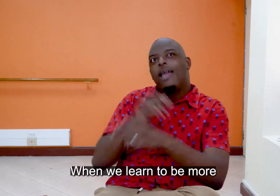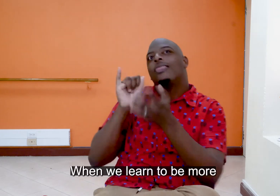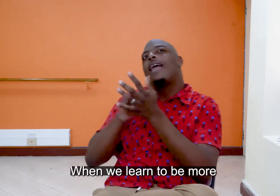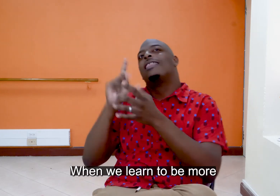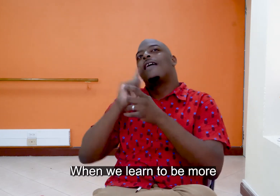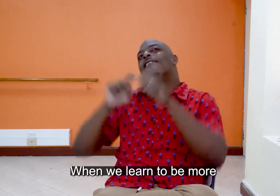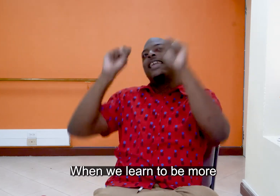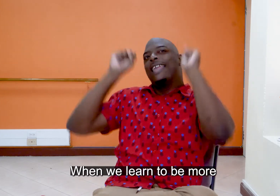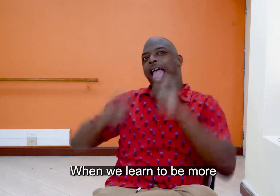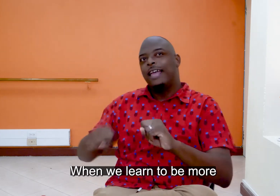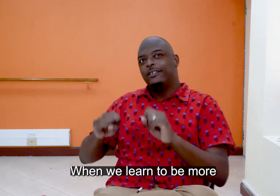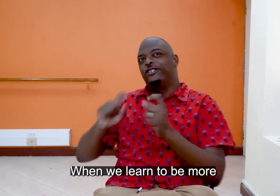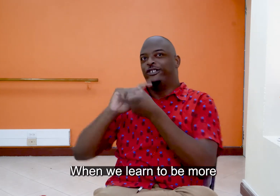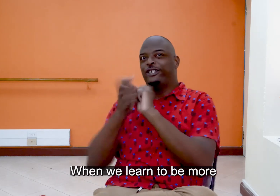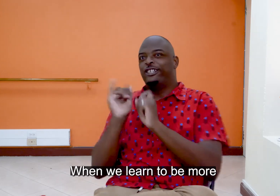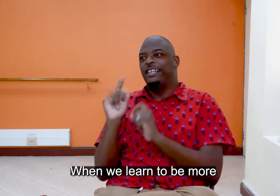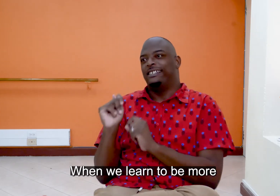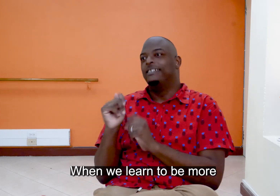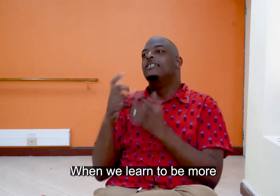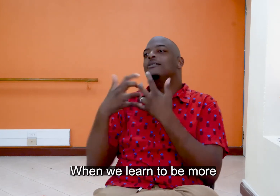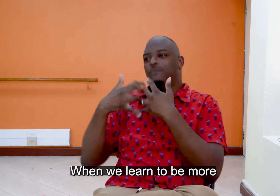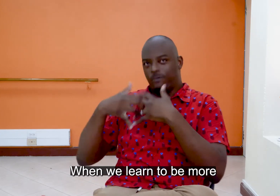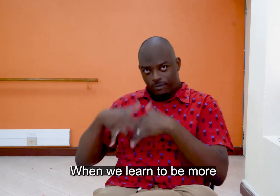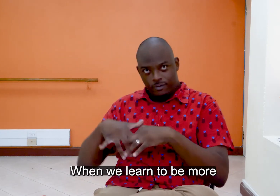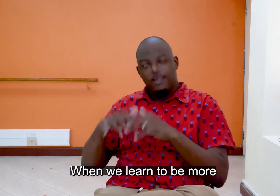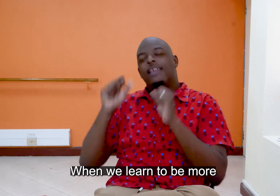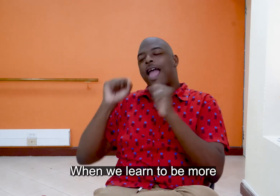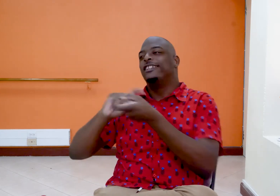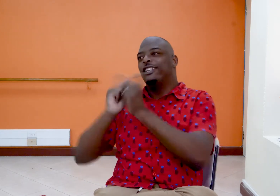When we learn to be more